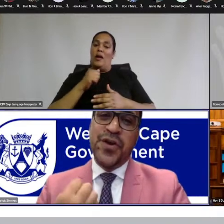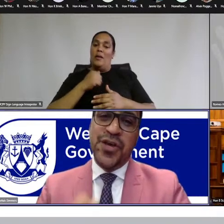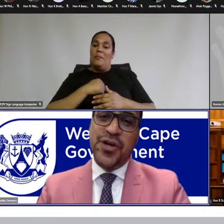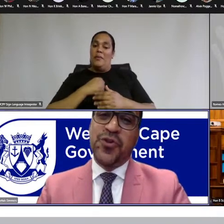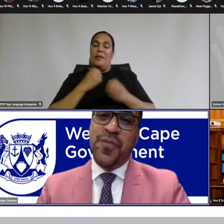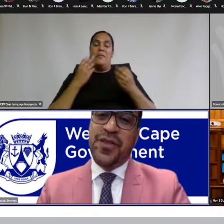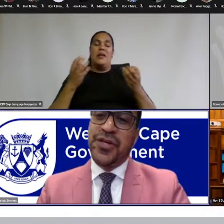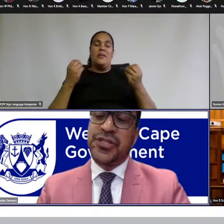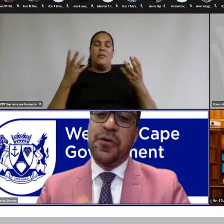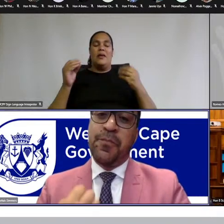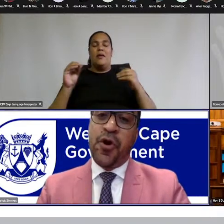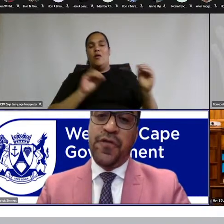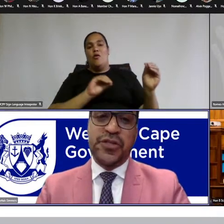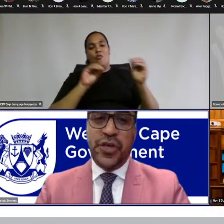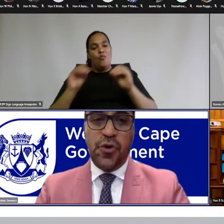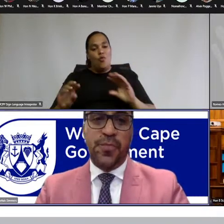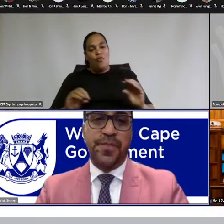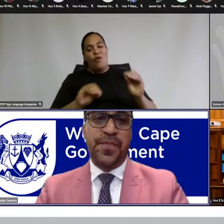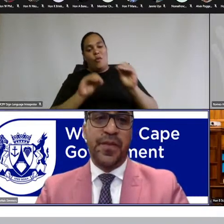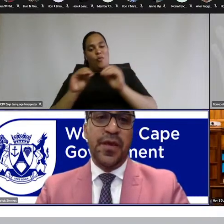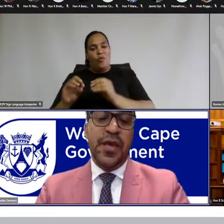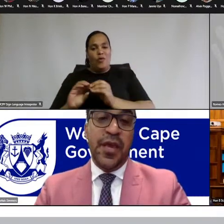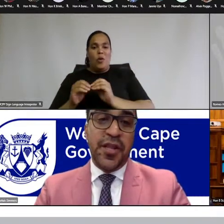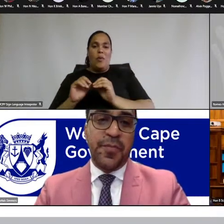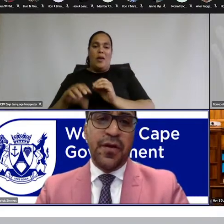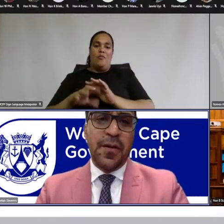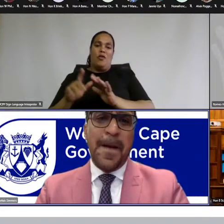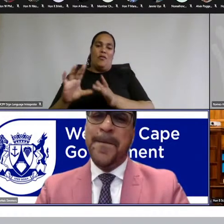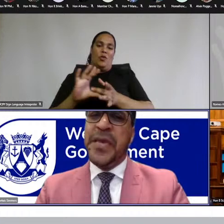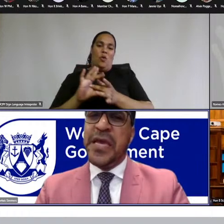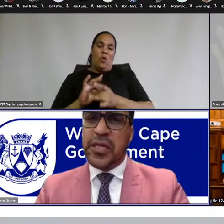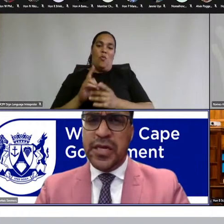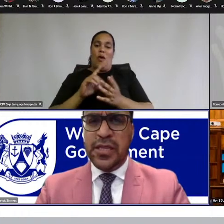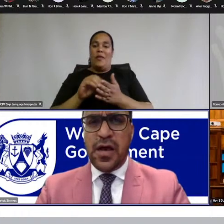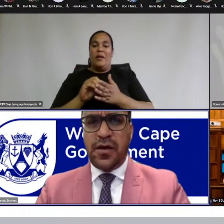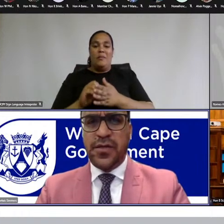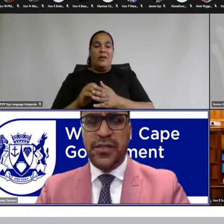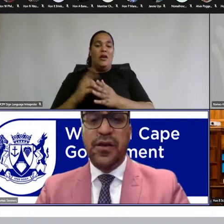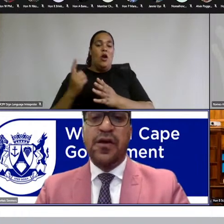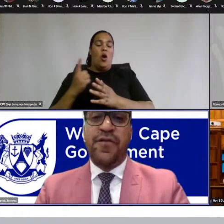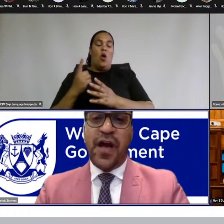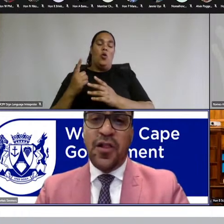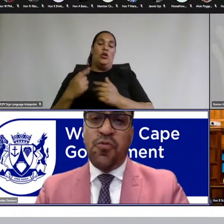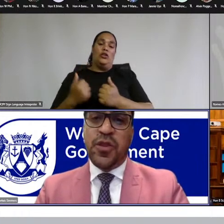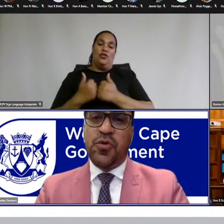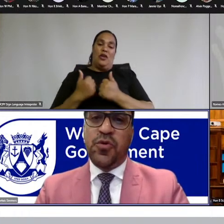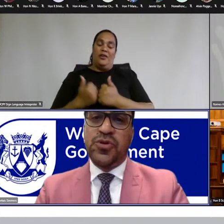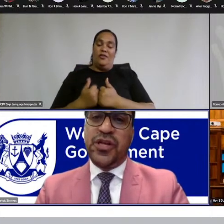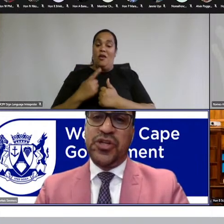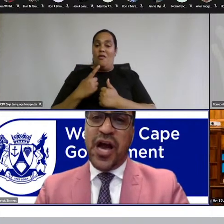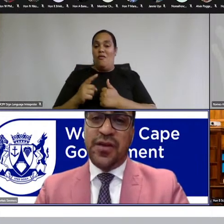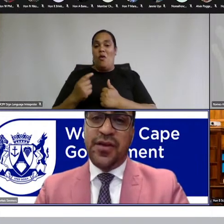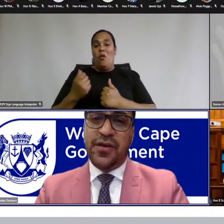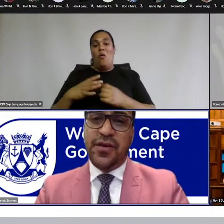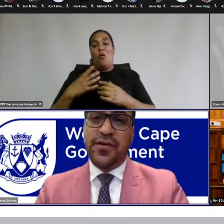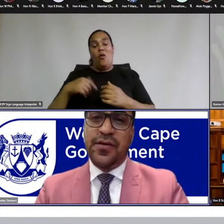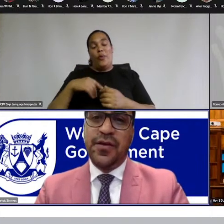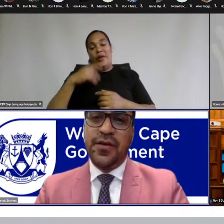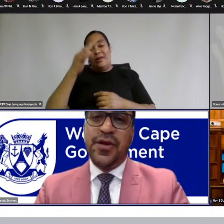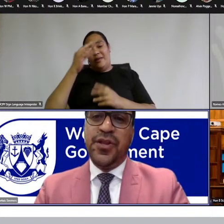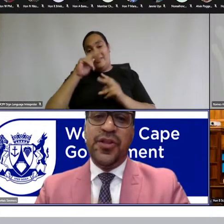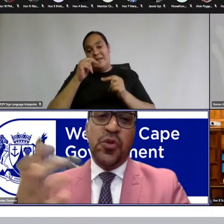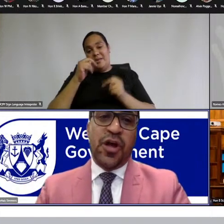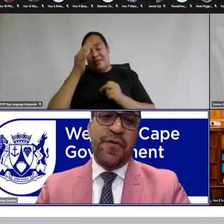many move here to make this province their home. Hierdie bring menigte uitdagings, veral omdat ons die nasionale